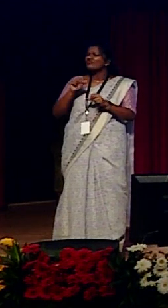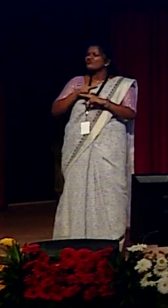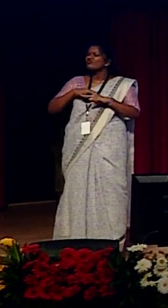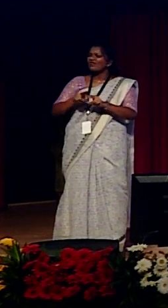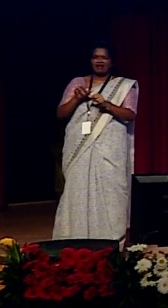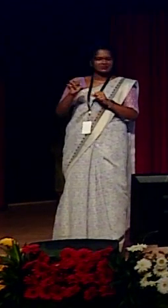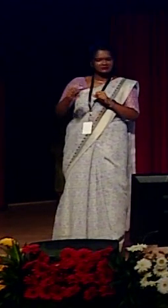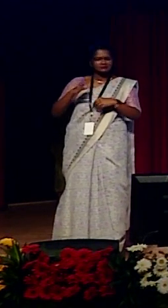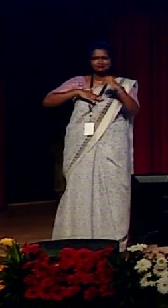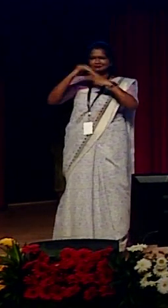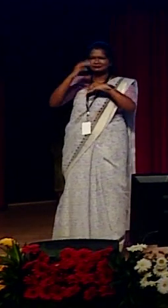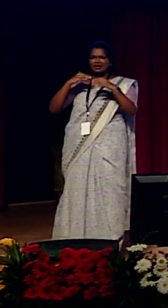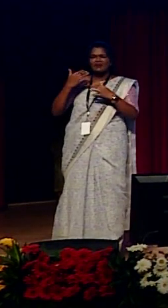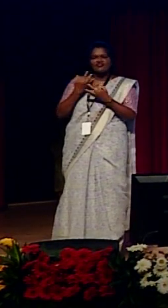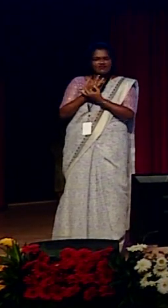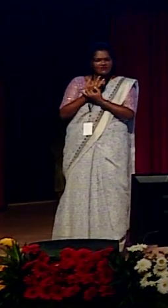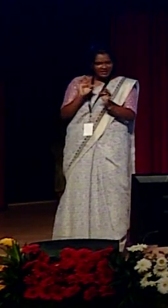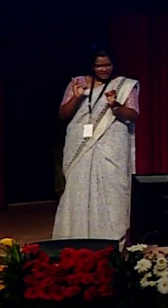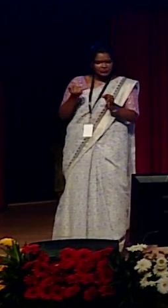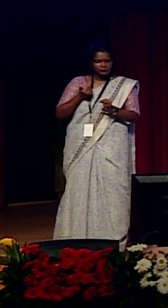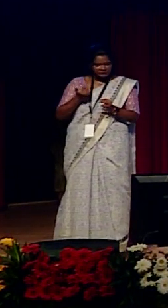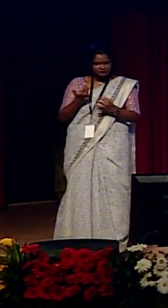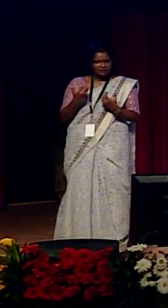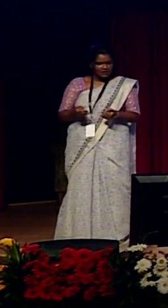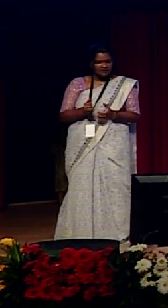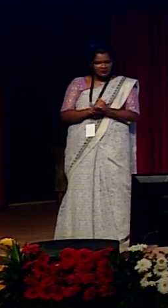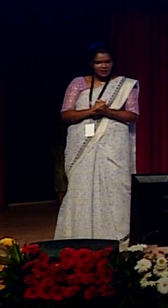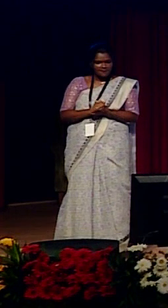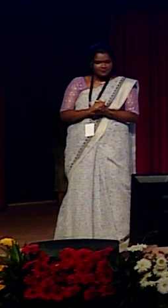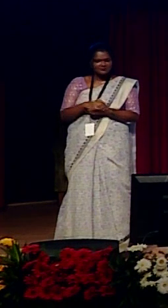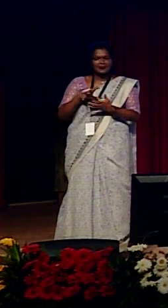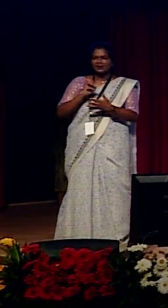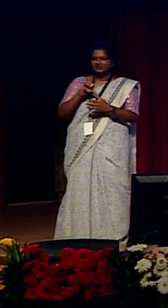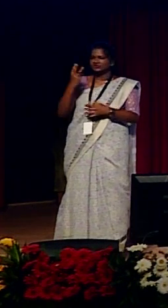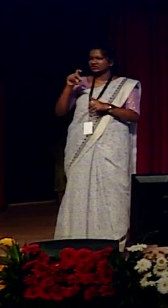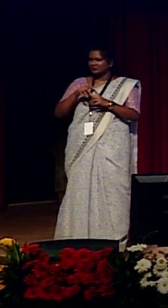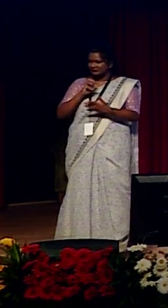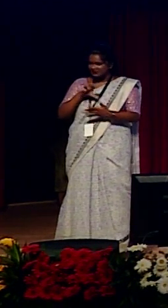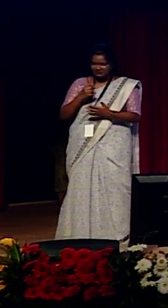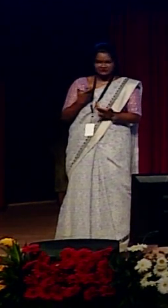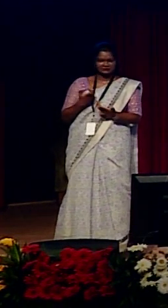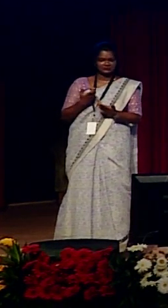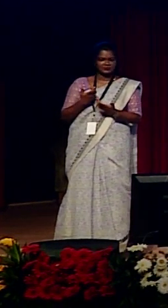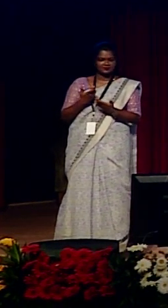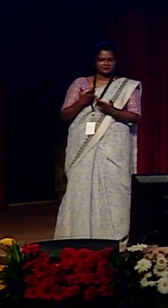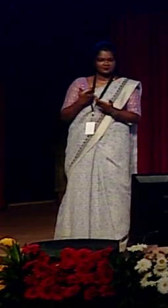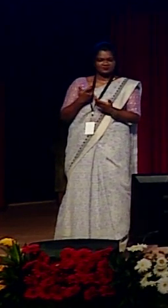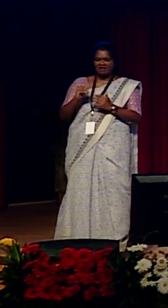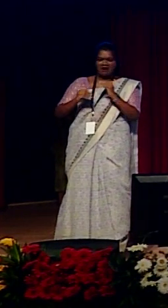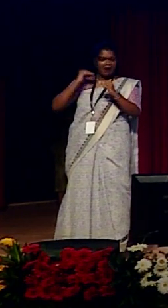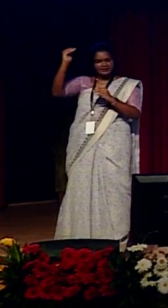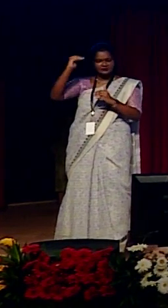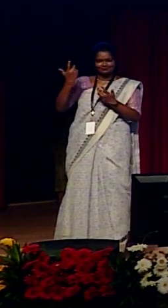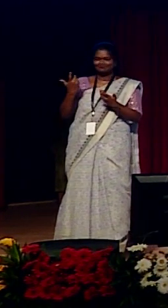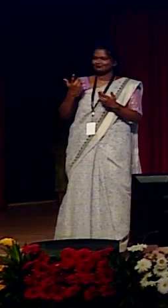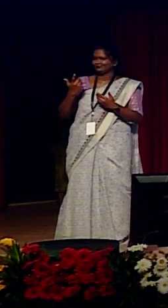high-tech infrastructure for free for use, maybe like printers, 3D printers, and high-end sensors, and so on. And we